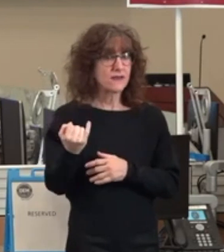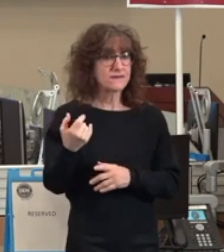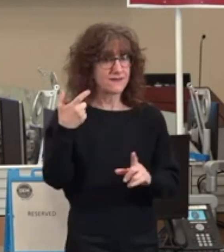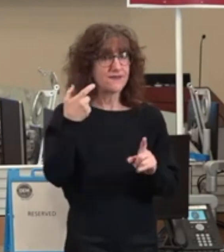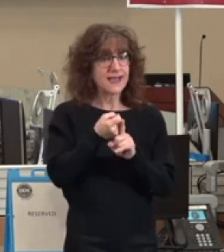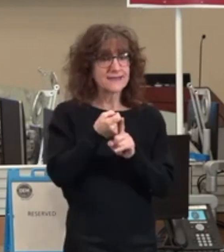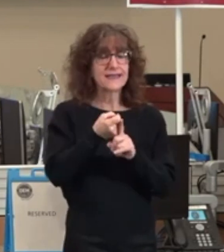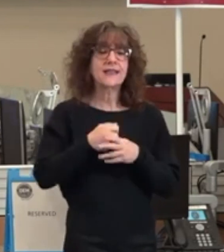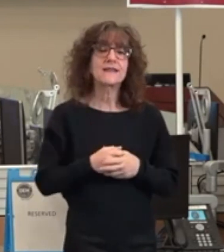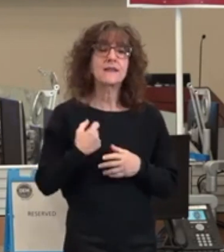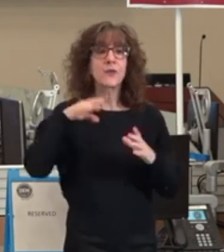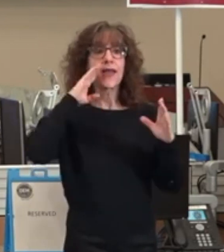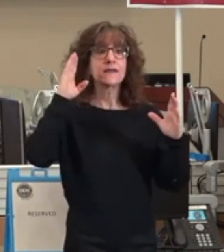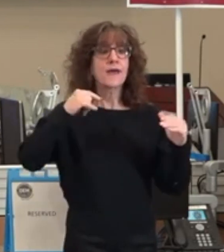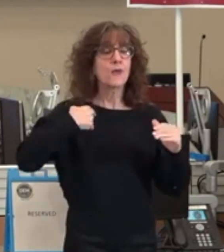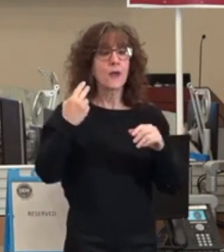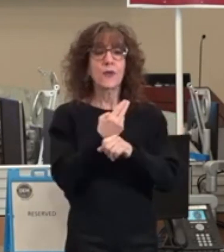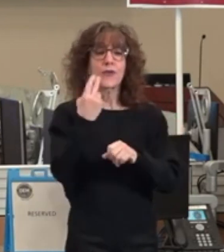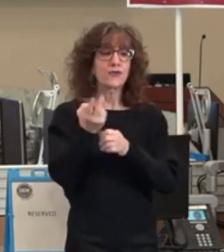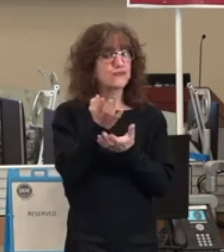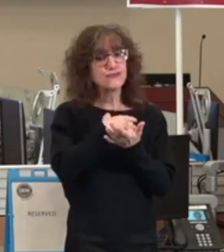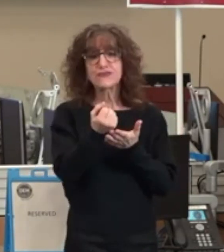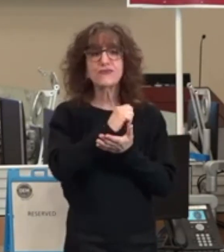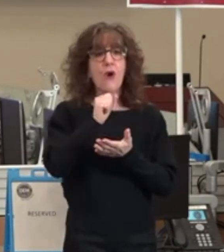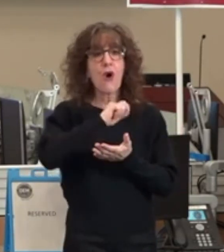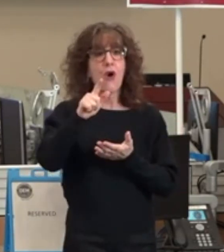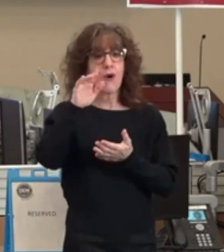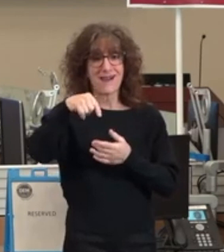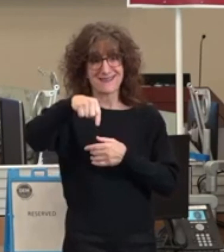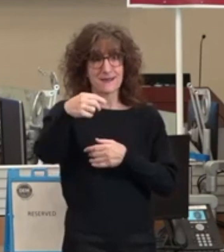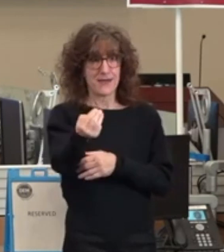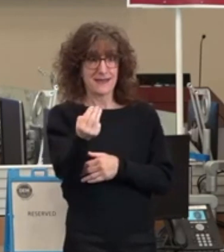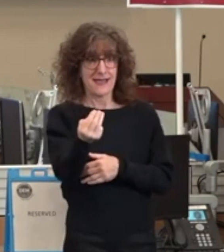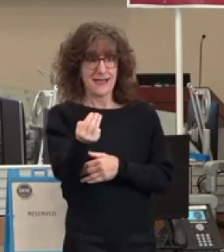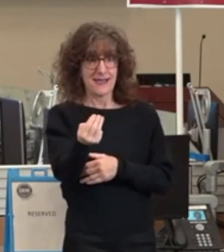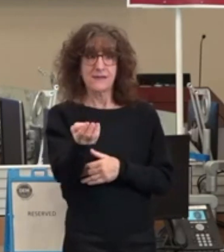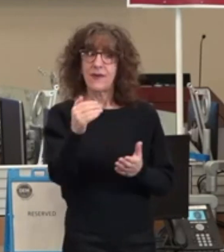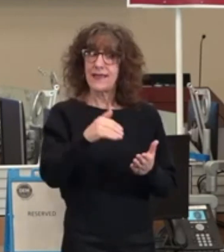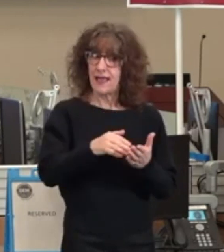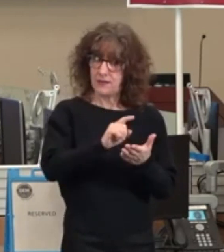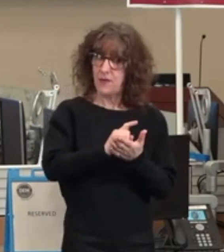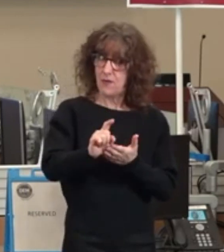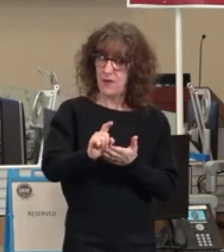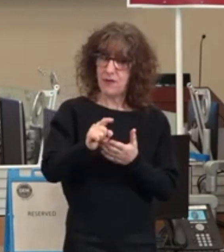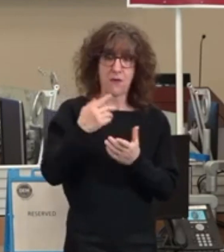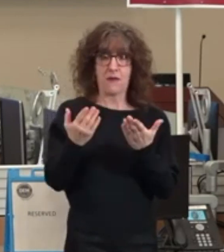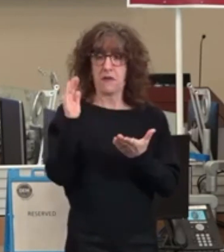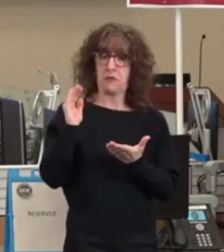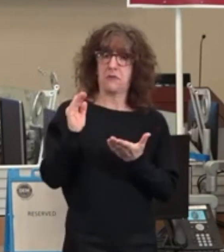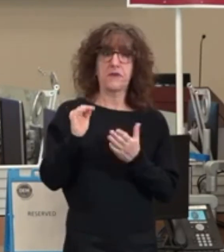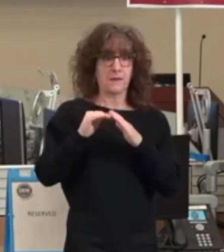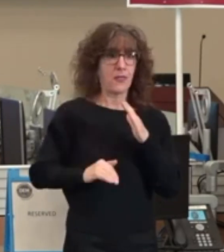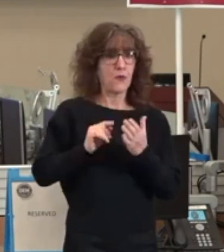vaccine. We expect that we will utilize all of these doses by this Monday. So again, within a week or less